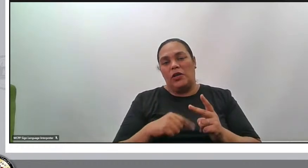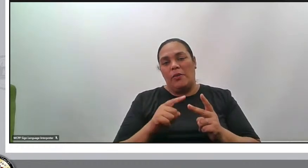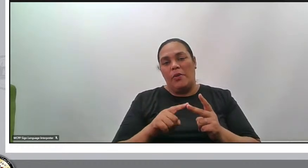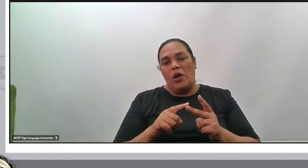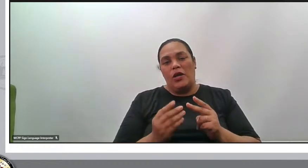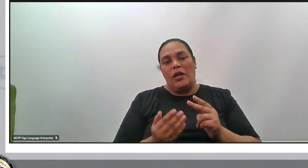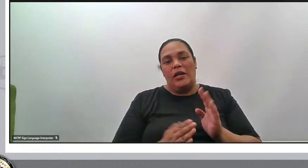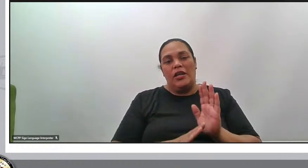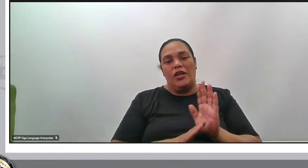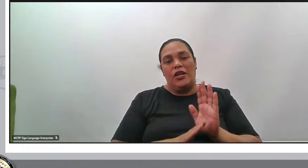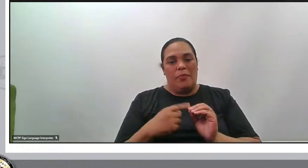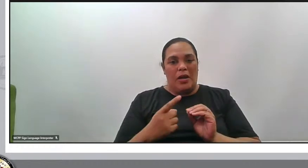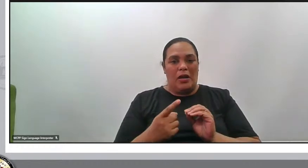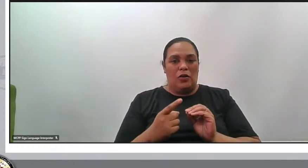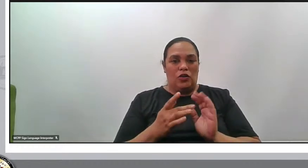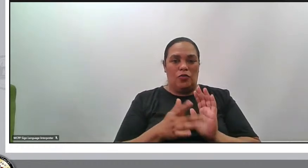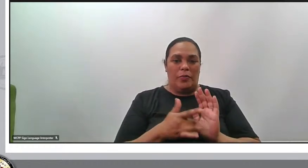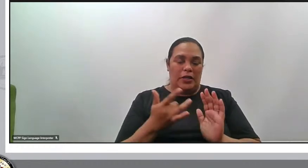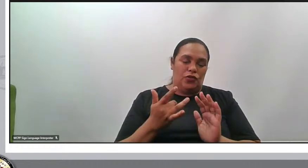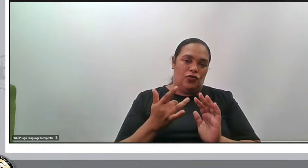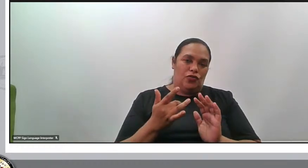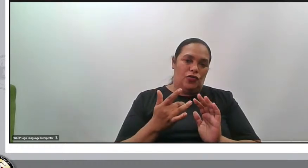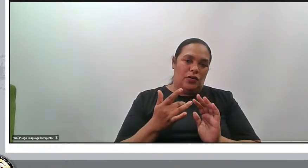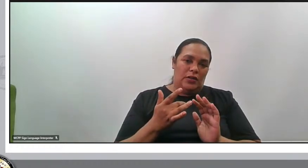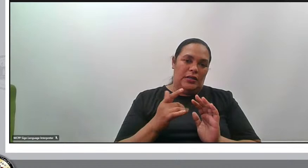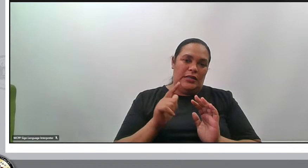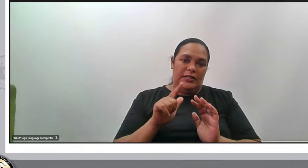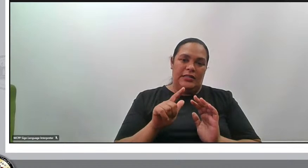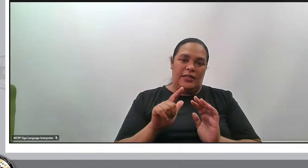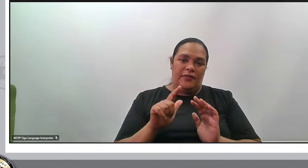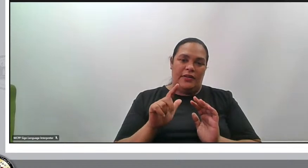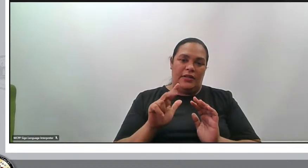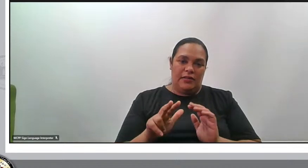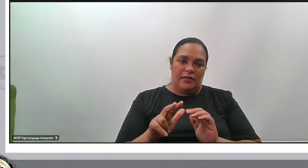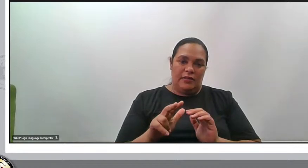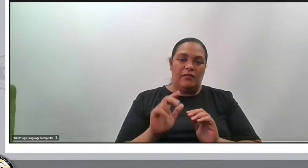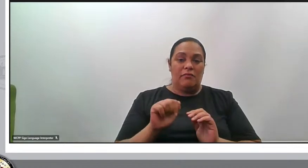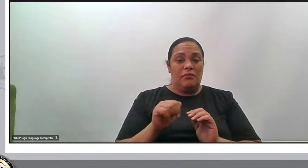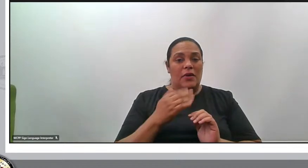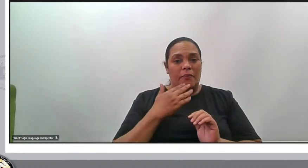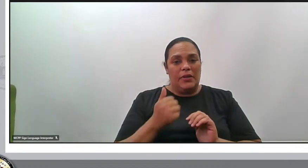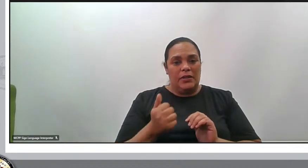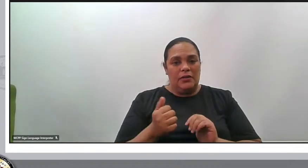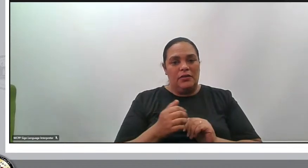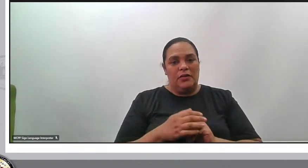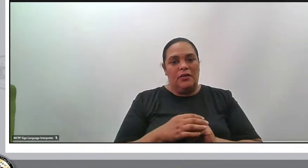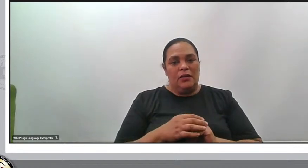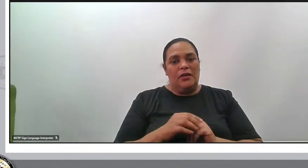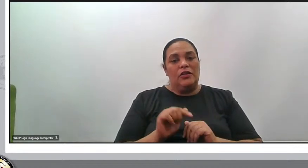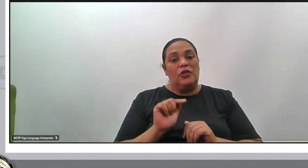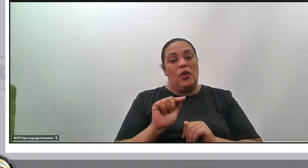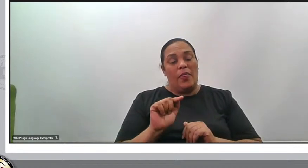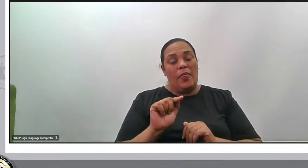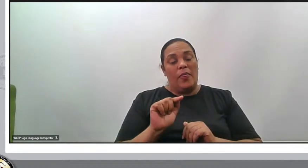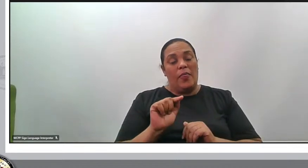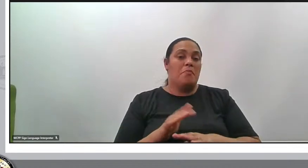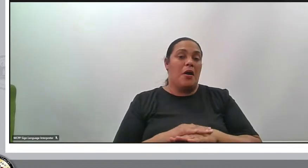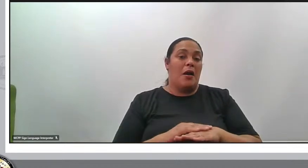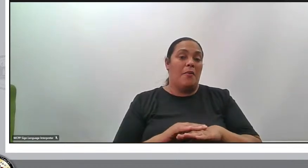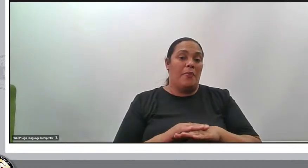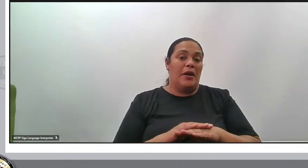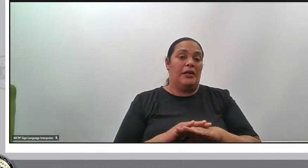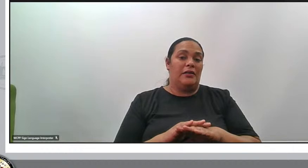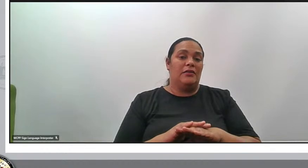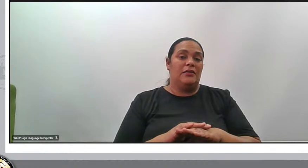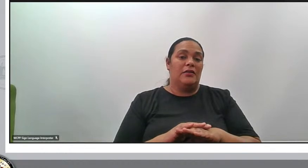increase regarding catering and on page, I think, 78. Yes, please. And that's basically the direct relation